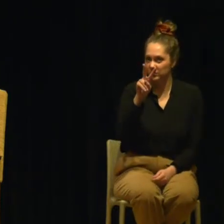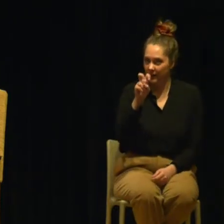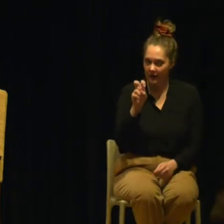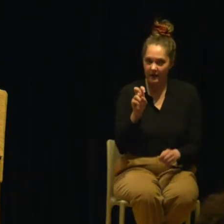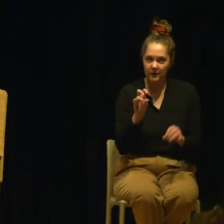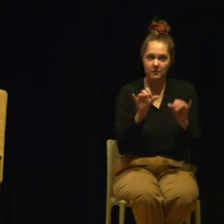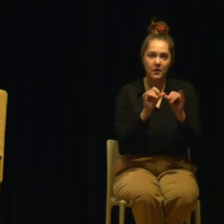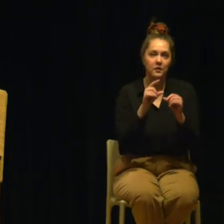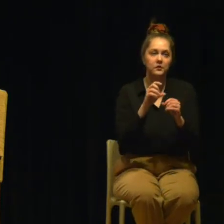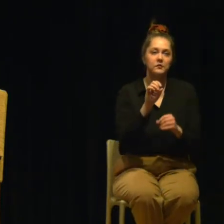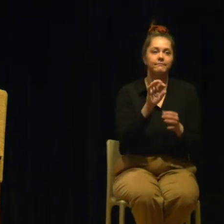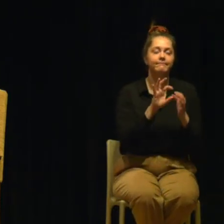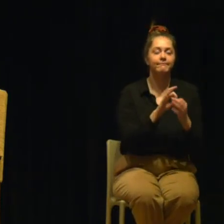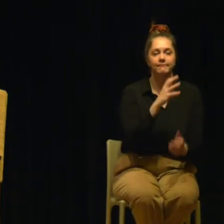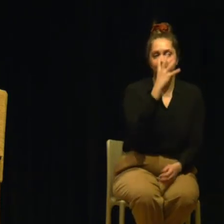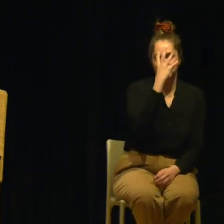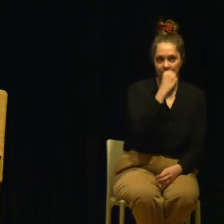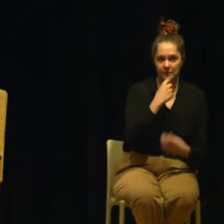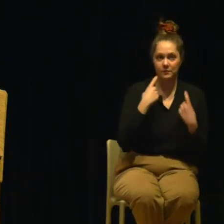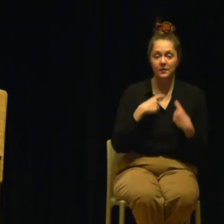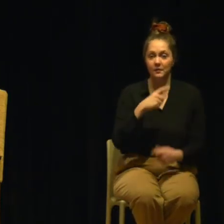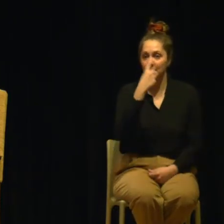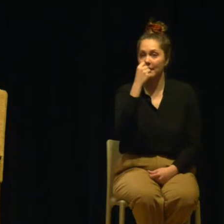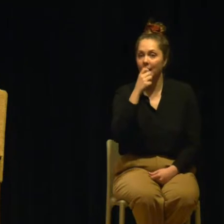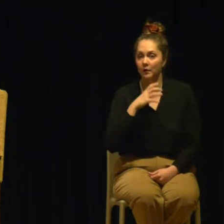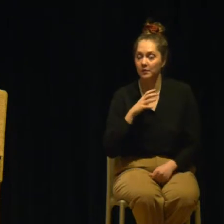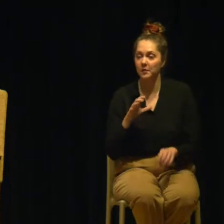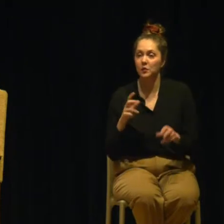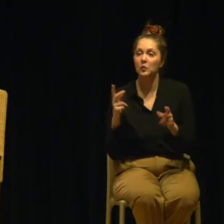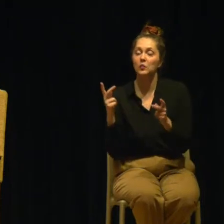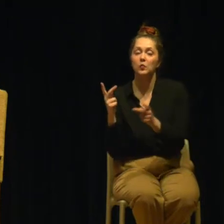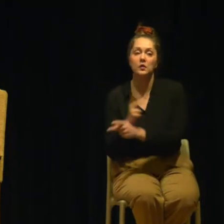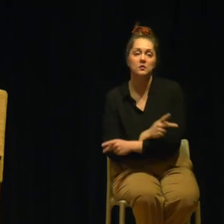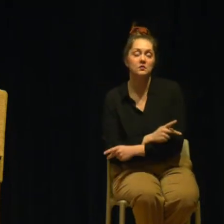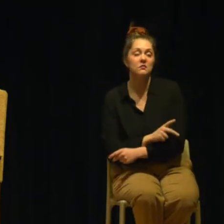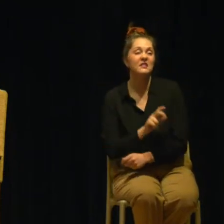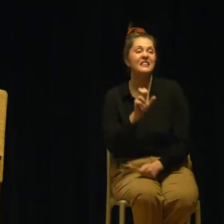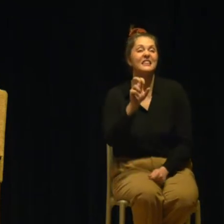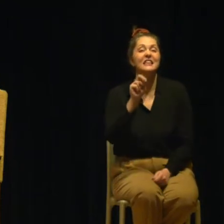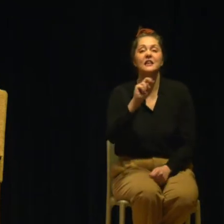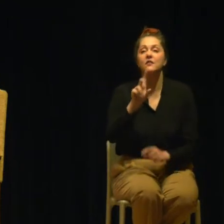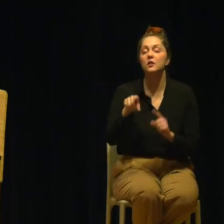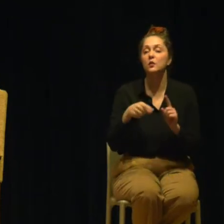and depression, Black women did worse. Even when